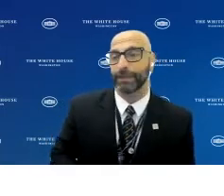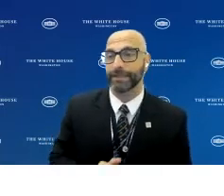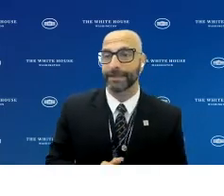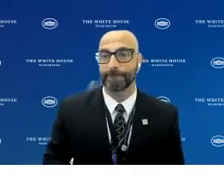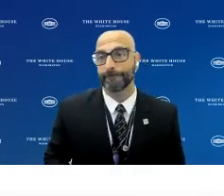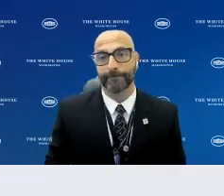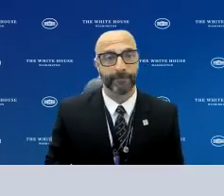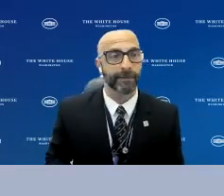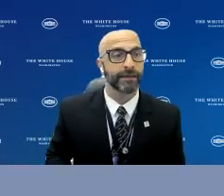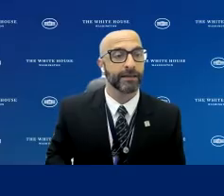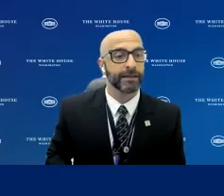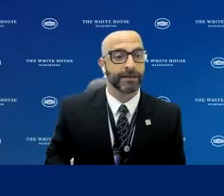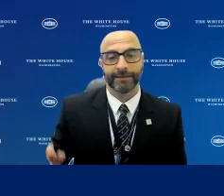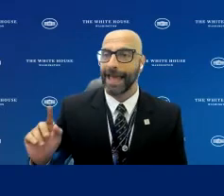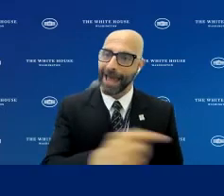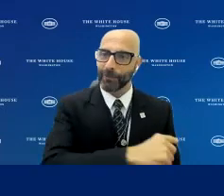response. Next slide, please.